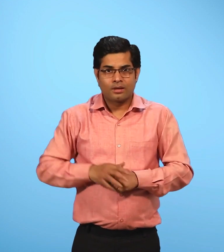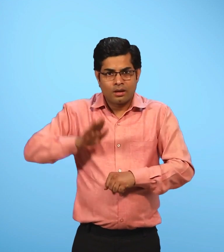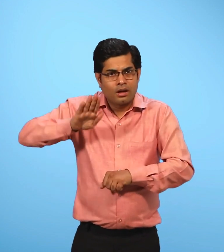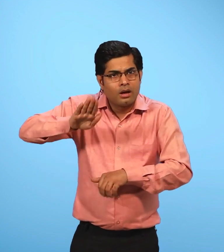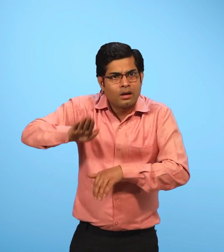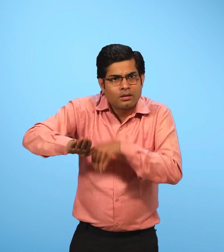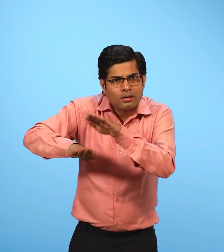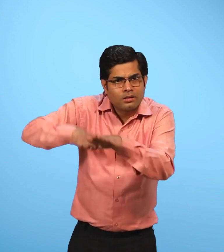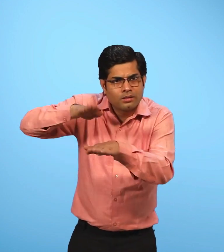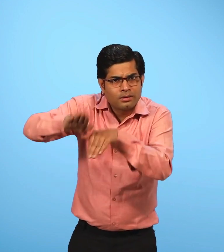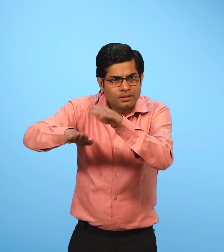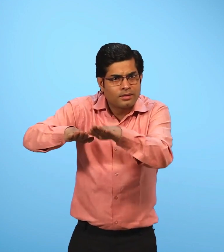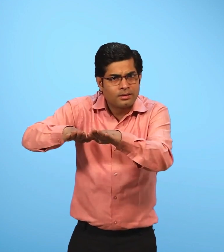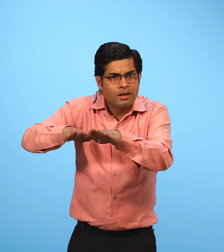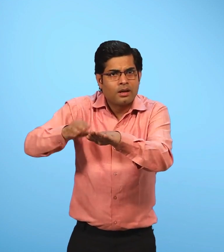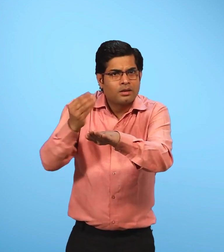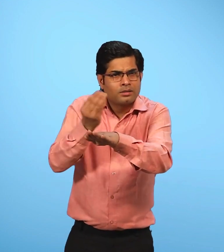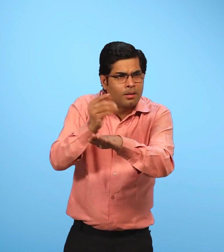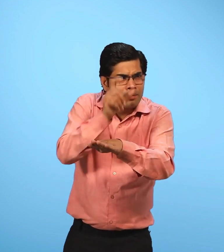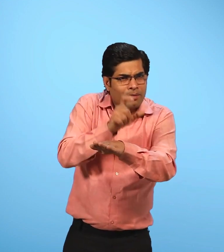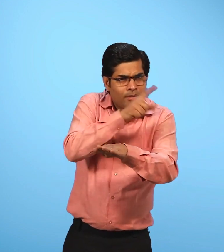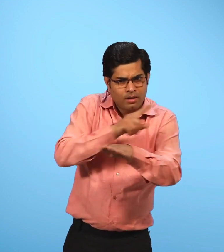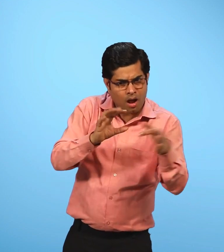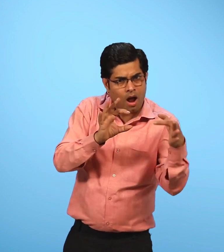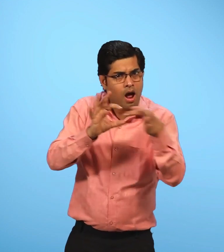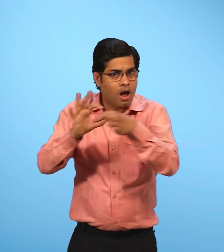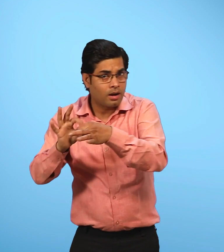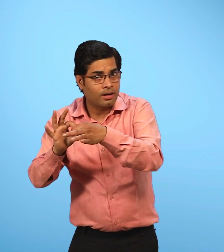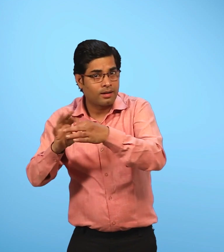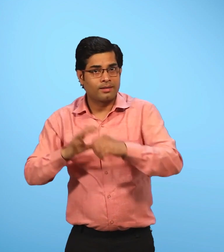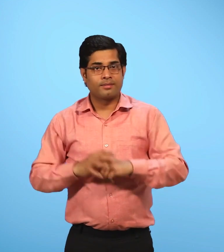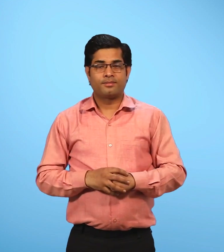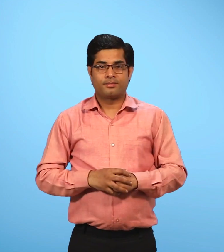on. Robinson was not alone on an island.